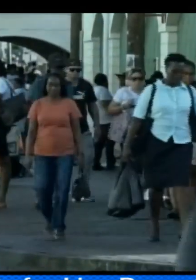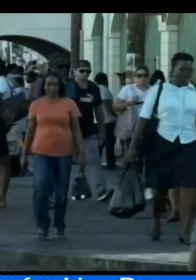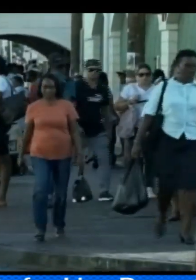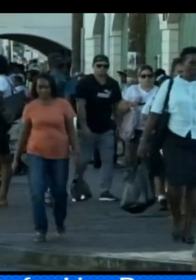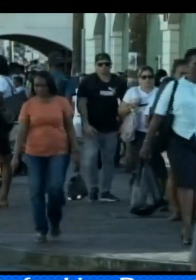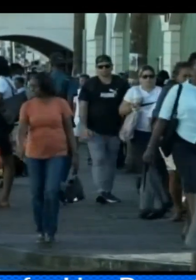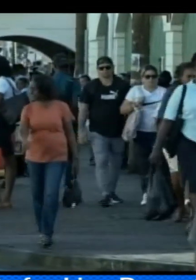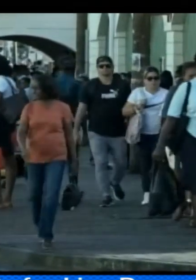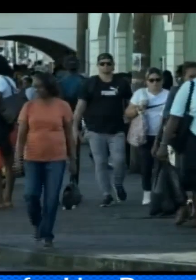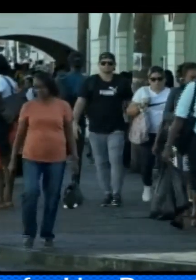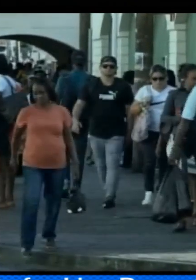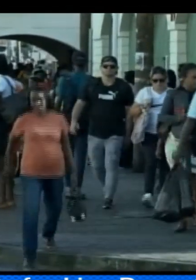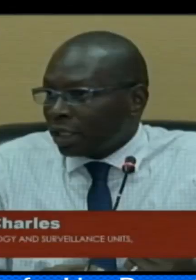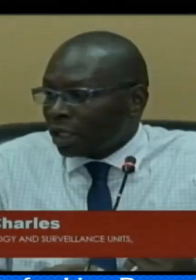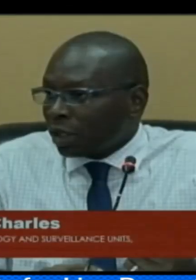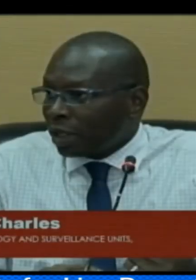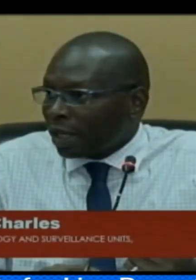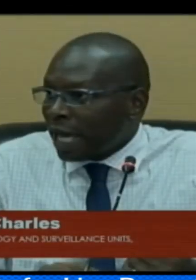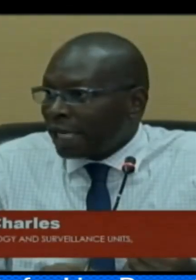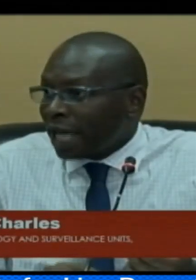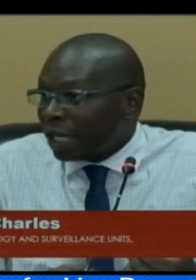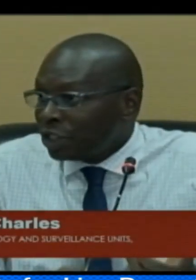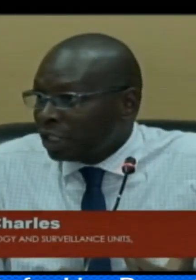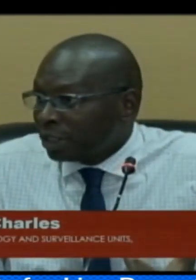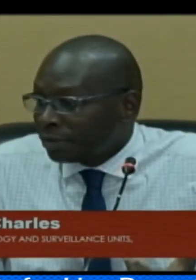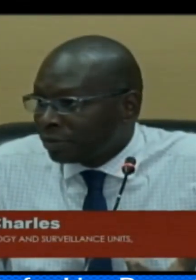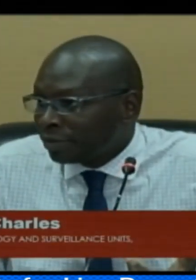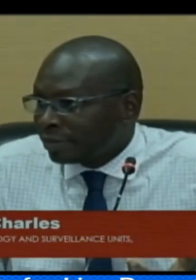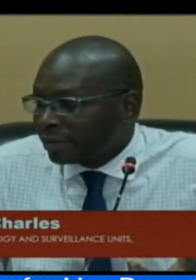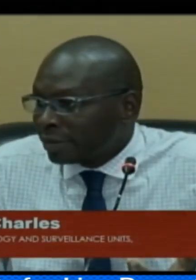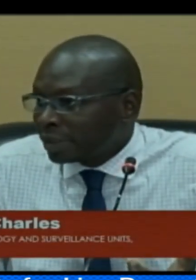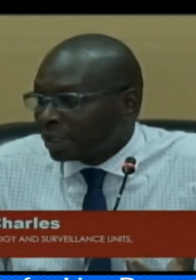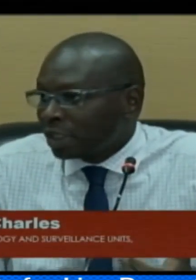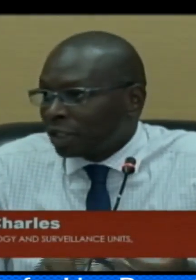measures that can be employed. Hand hygiene,